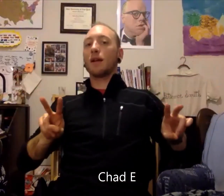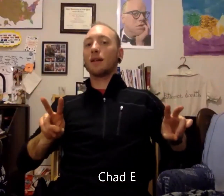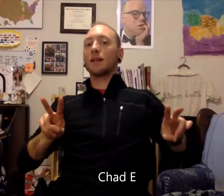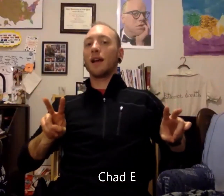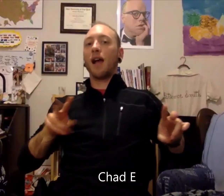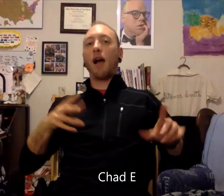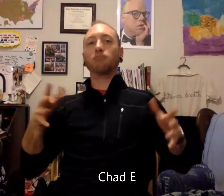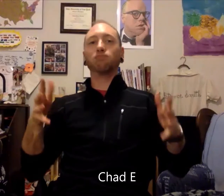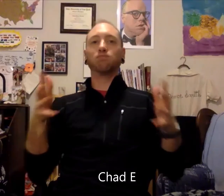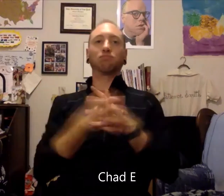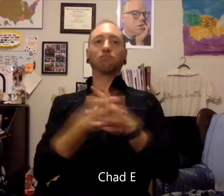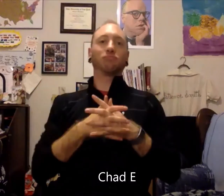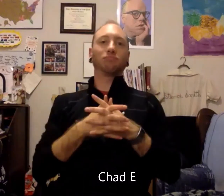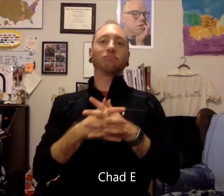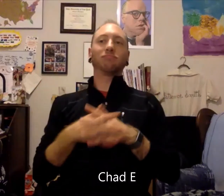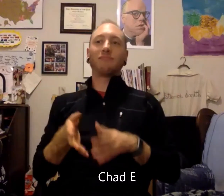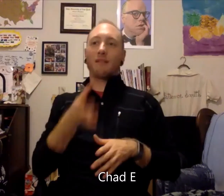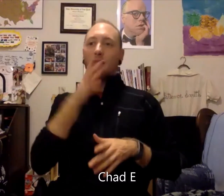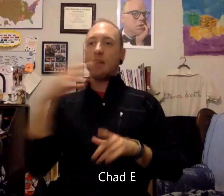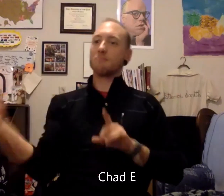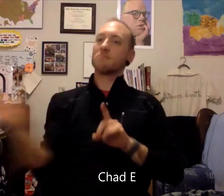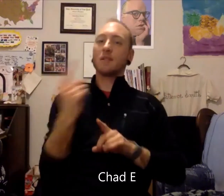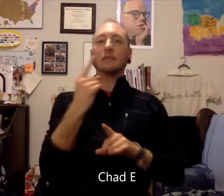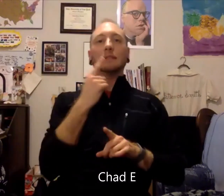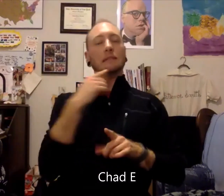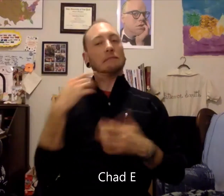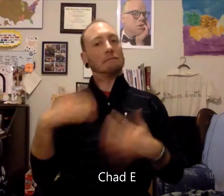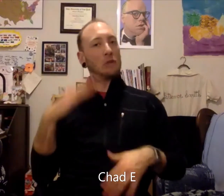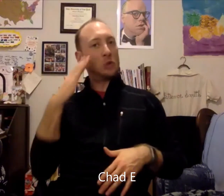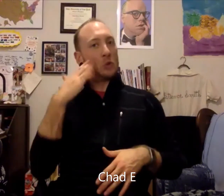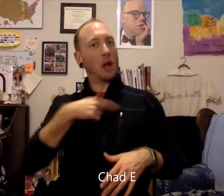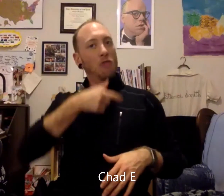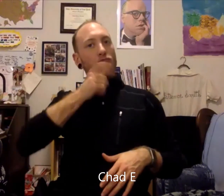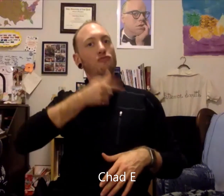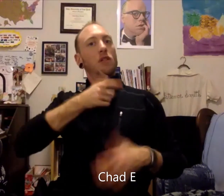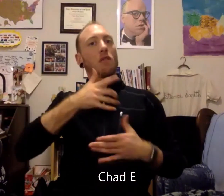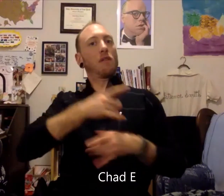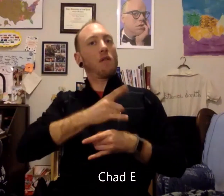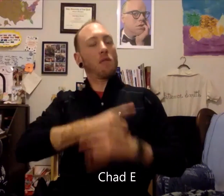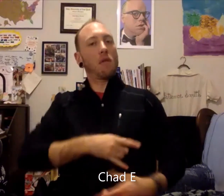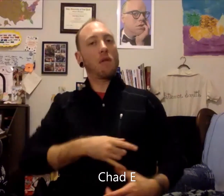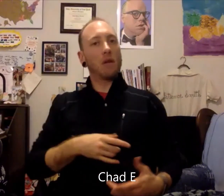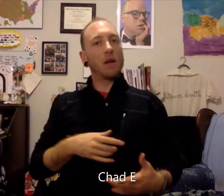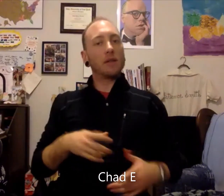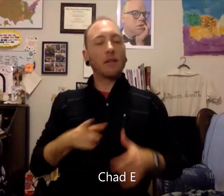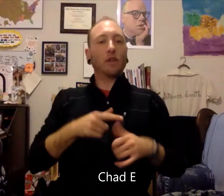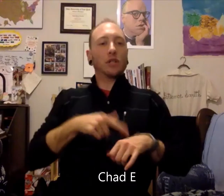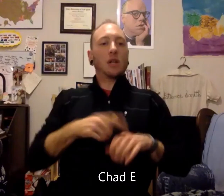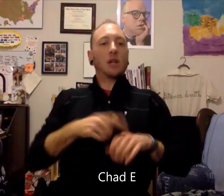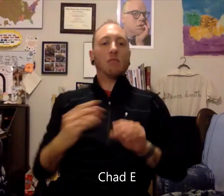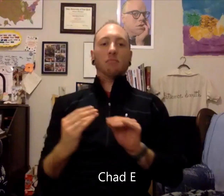about, how bad my drinking was. And she was concerned about me, so I wound